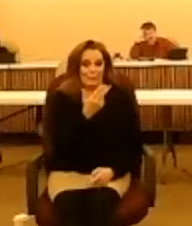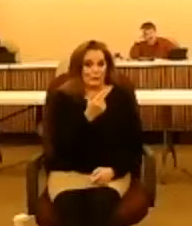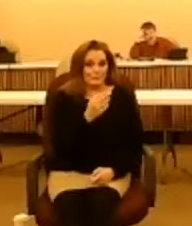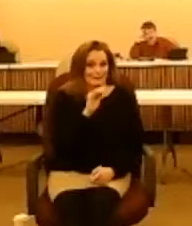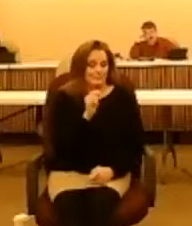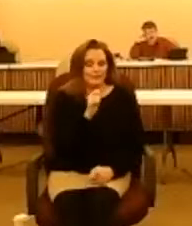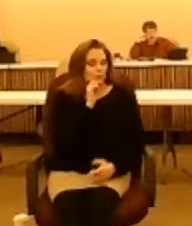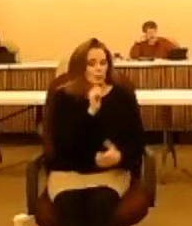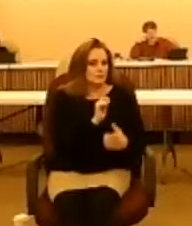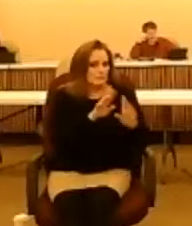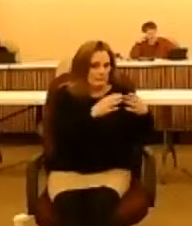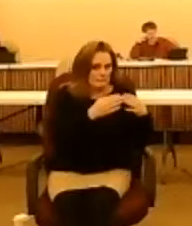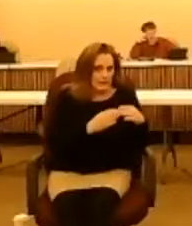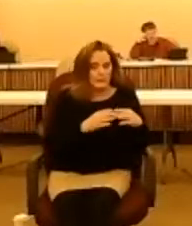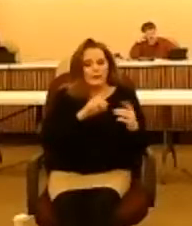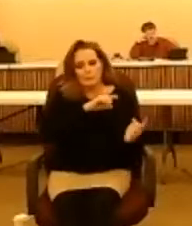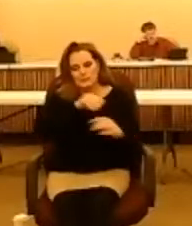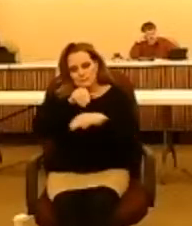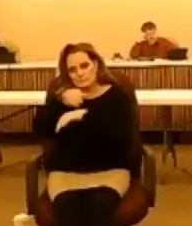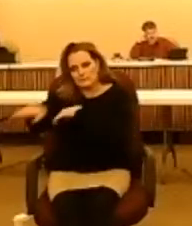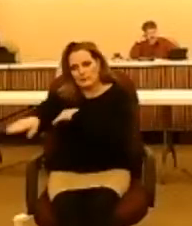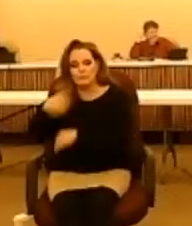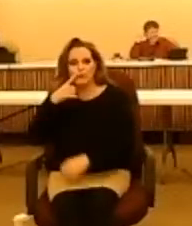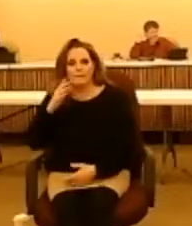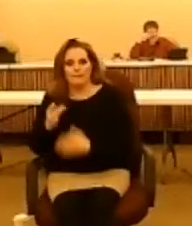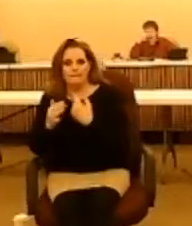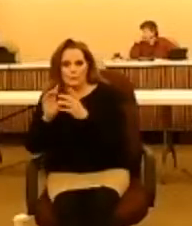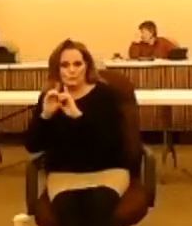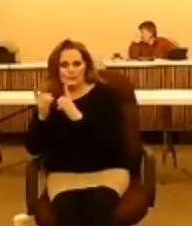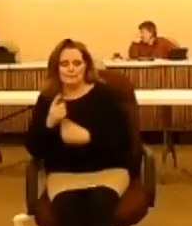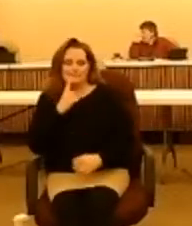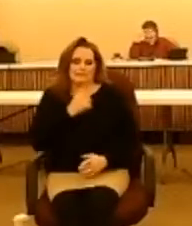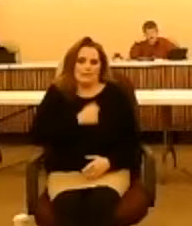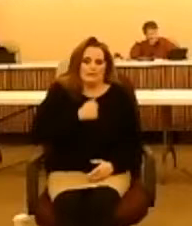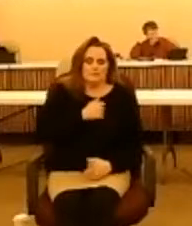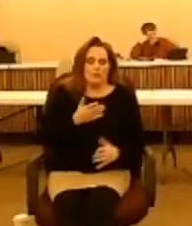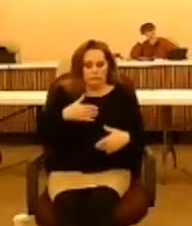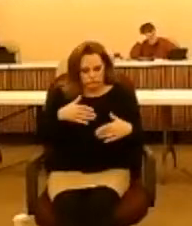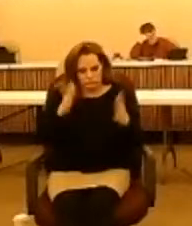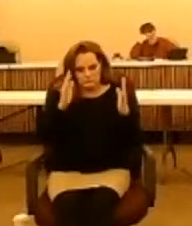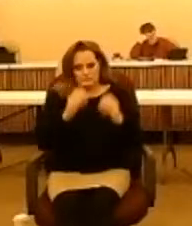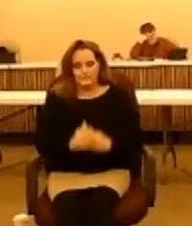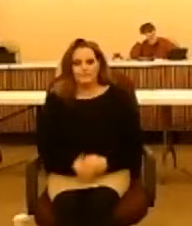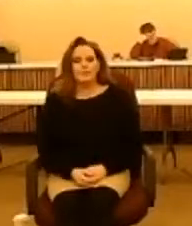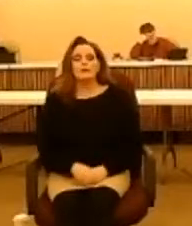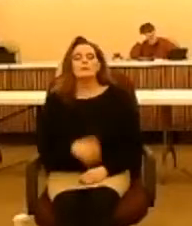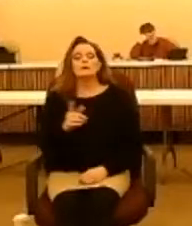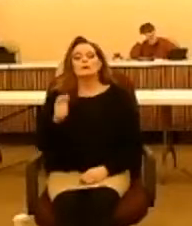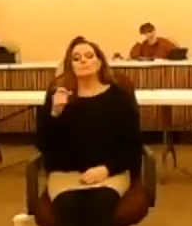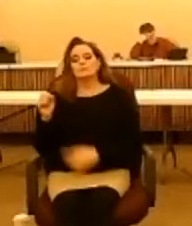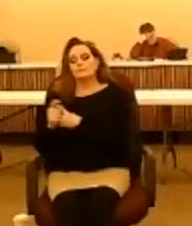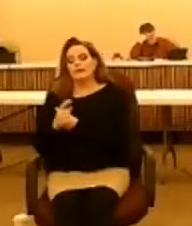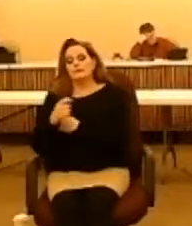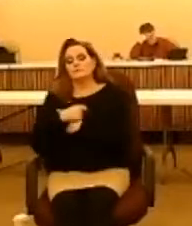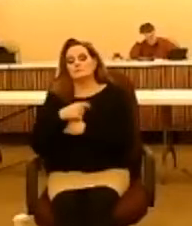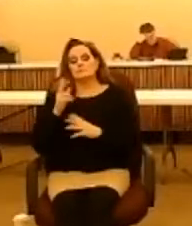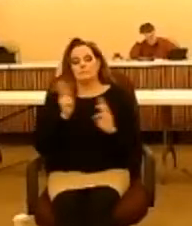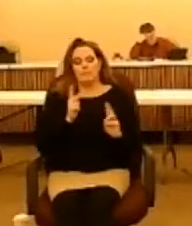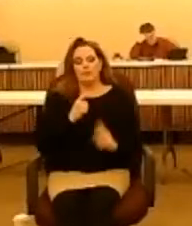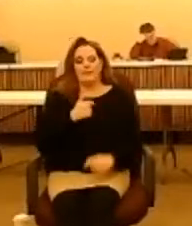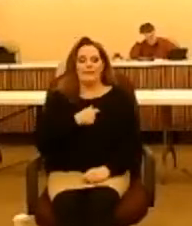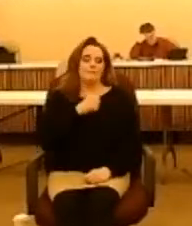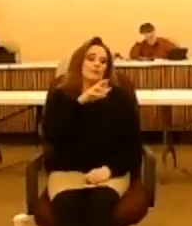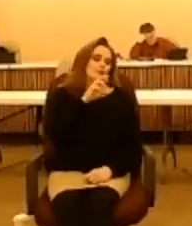town, it was to the fire district. Okay, sorry. Go ahead. Mr. Supervisor, fellow town board members, I